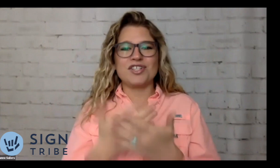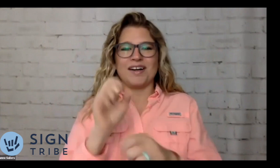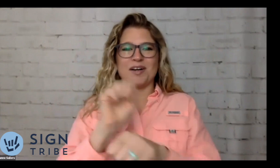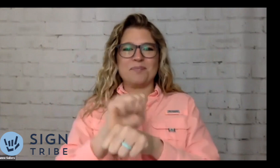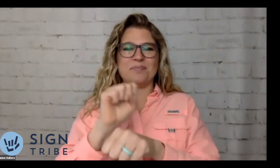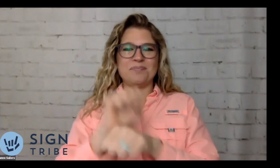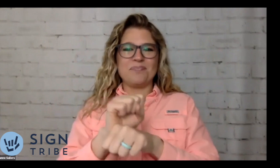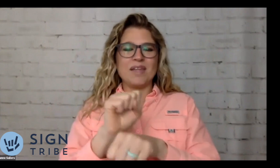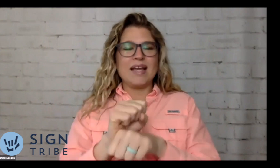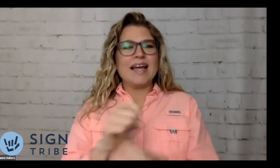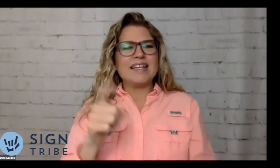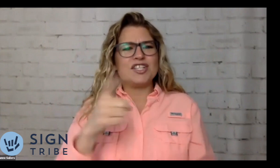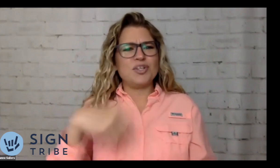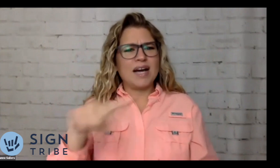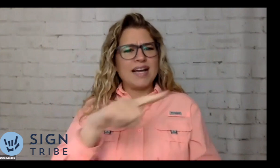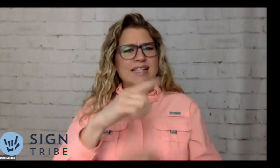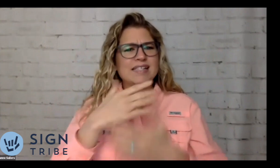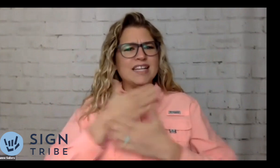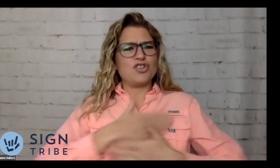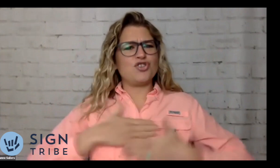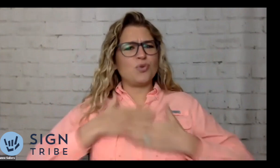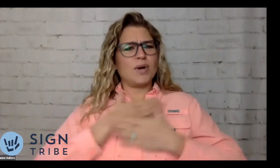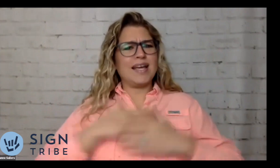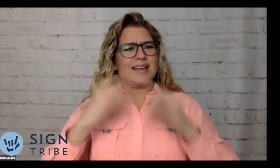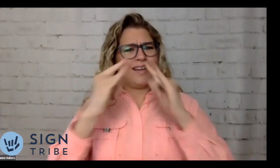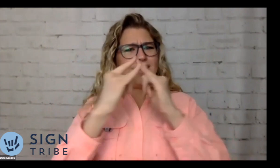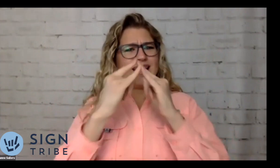job. Did you guys enjoy camp